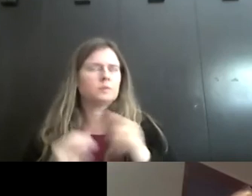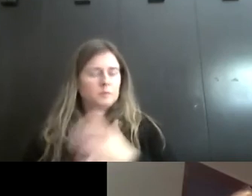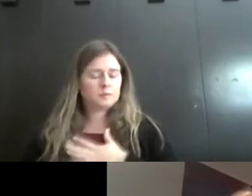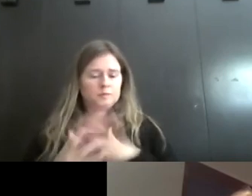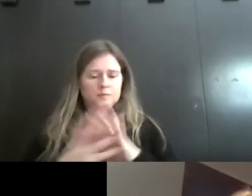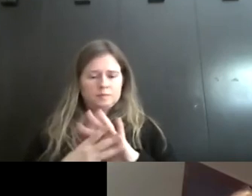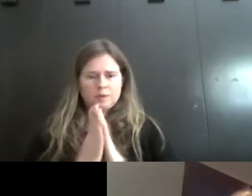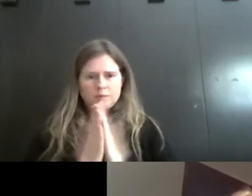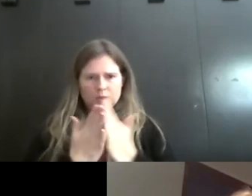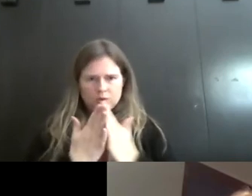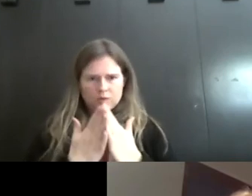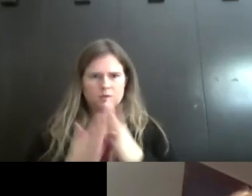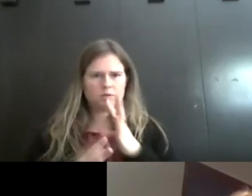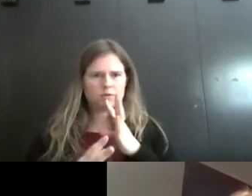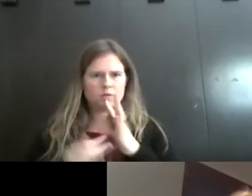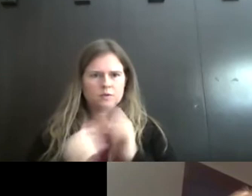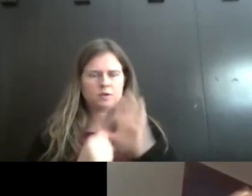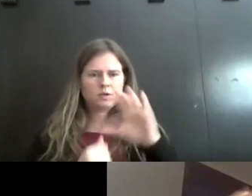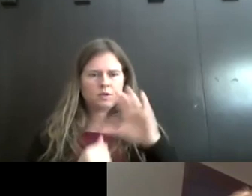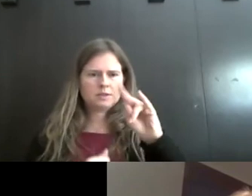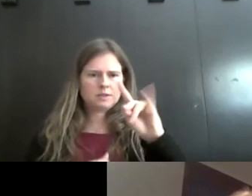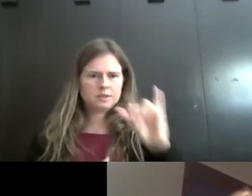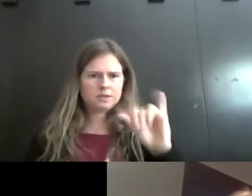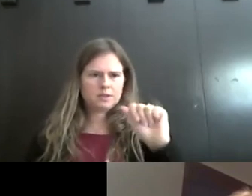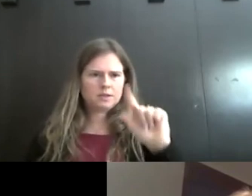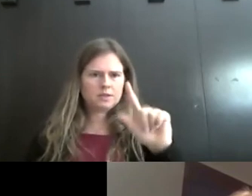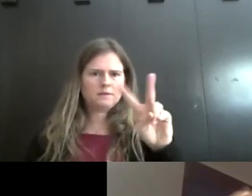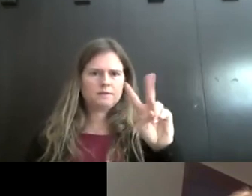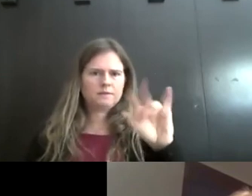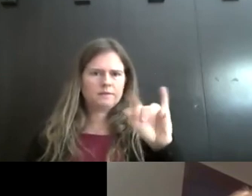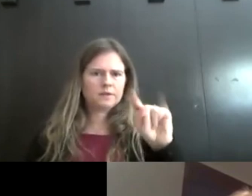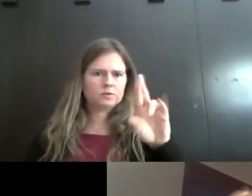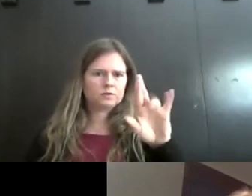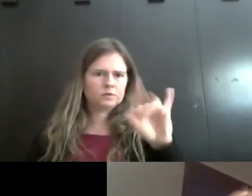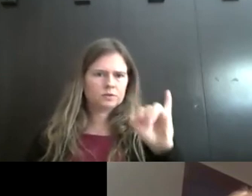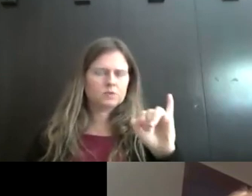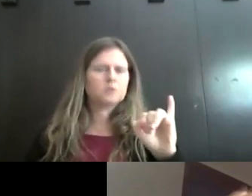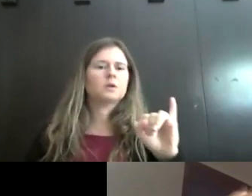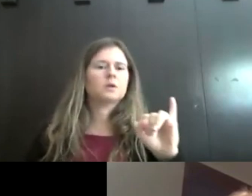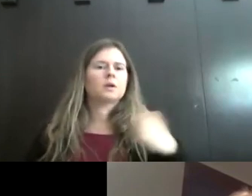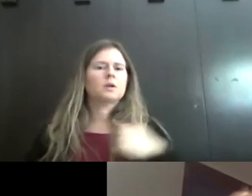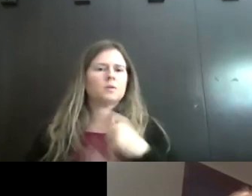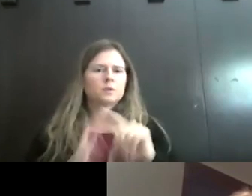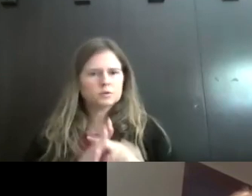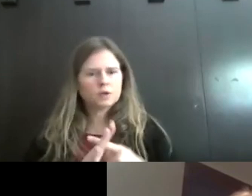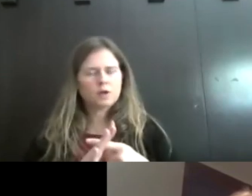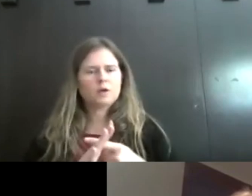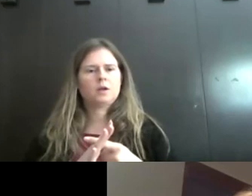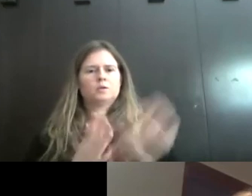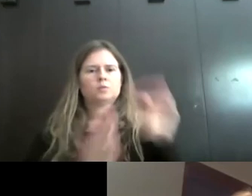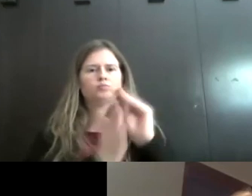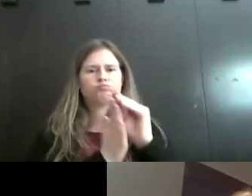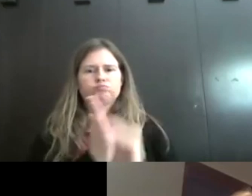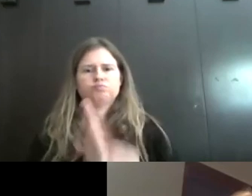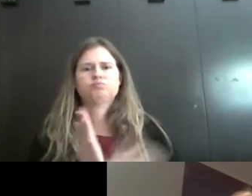week. And he goes, well, Cindy Alvitri just did a book. So we're starting to get out there. We're putting things